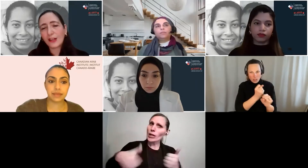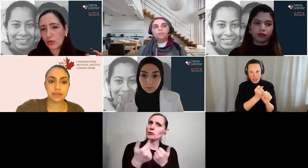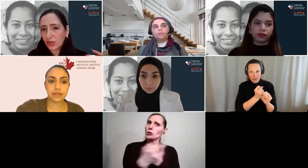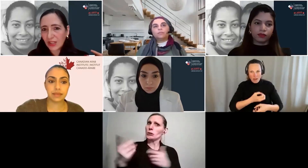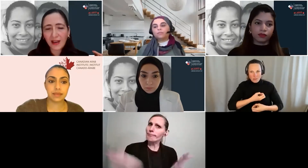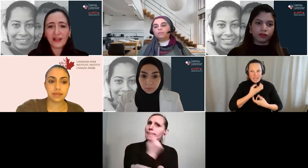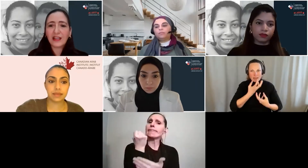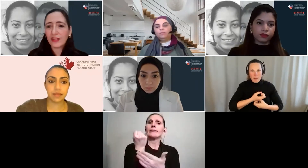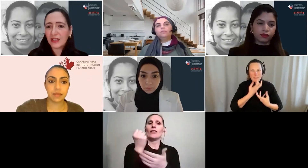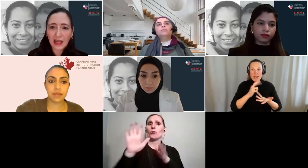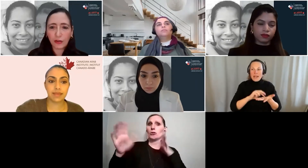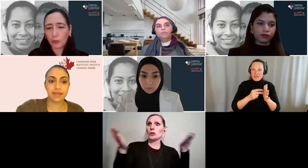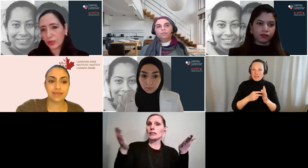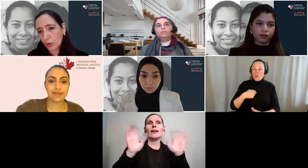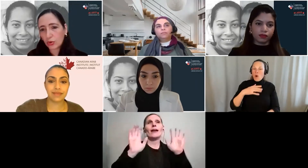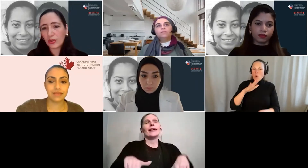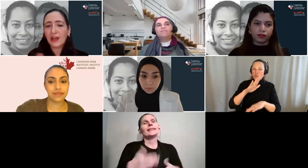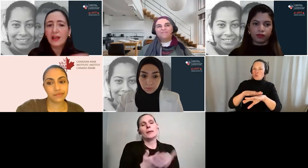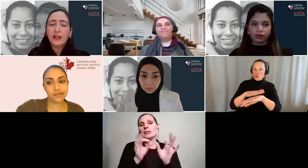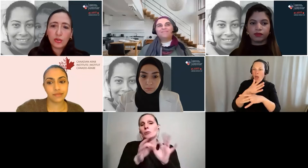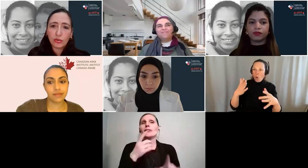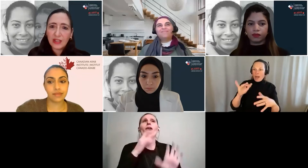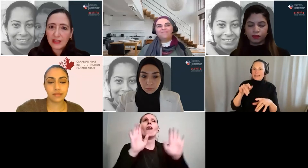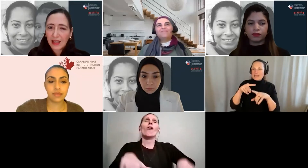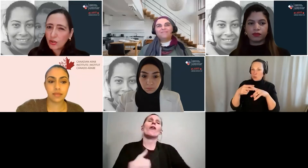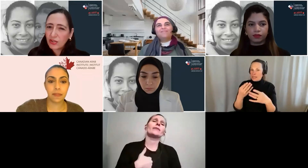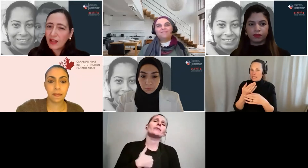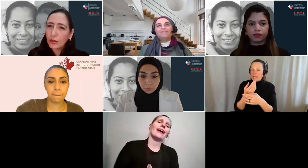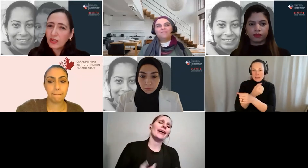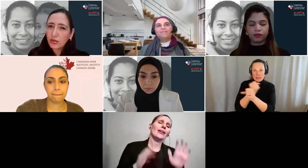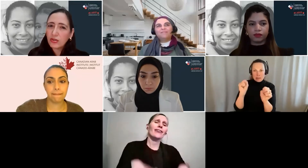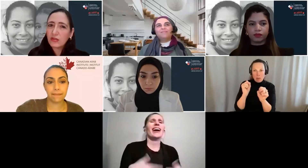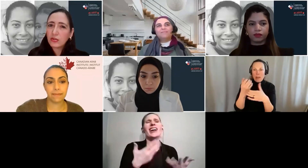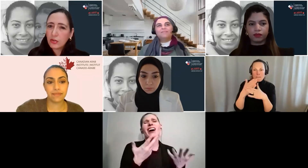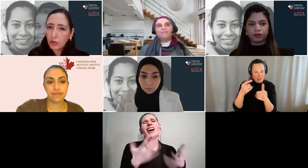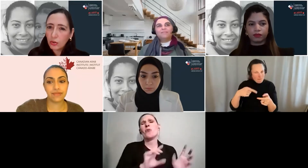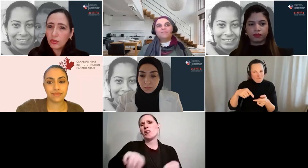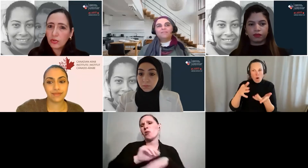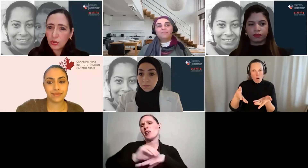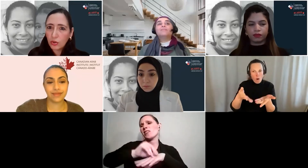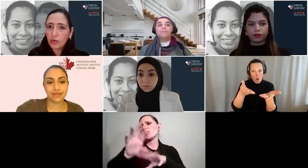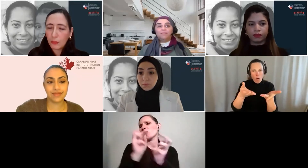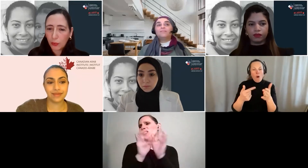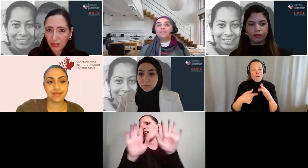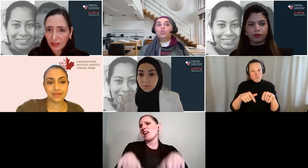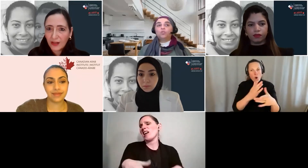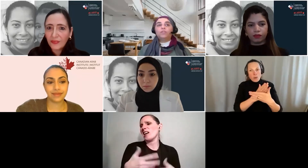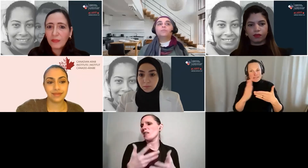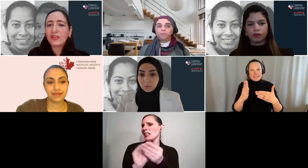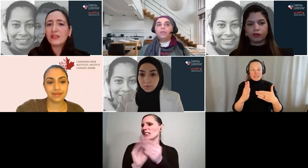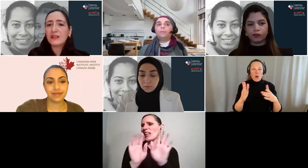like I get so tired at the end of the day, I don't want to go to the, to these sessions. And those sessions are so, so